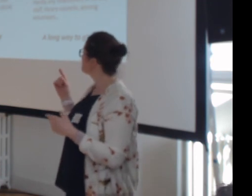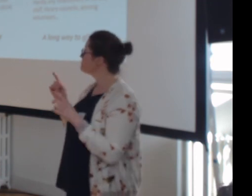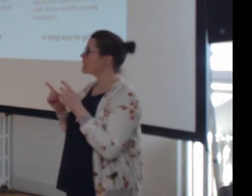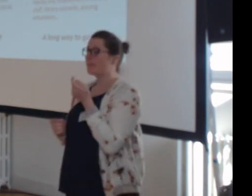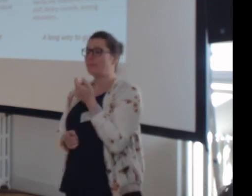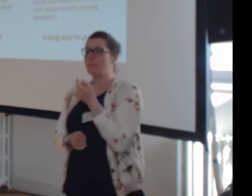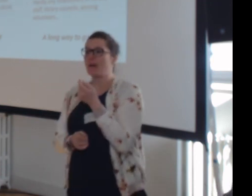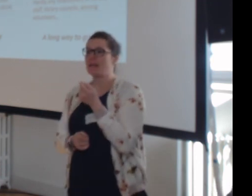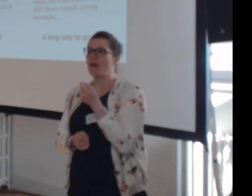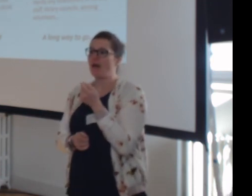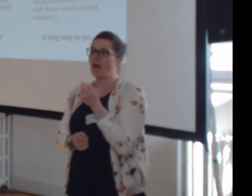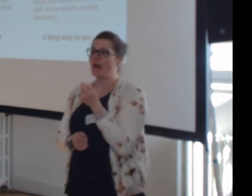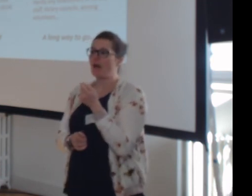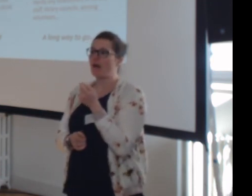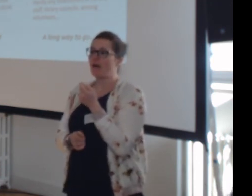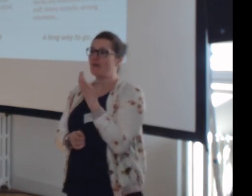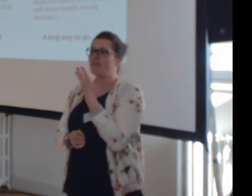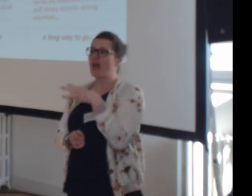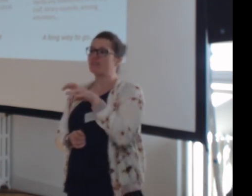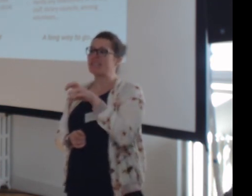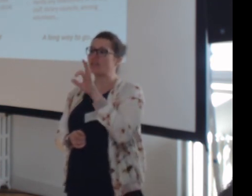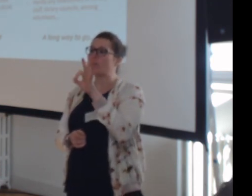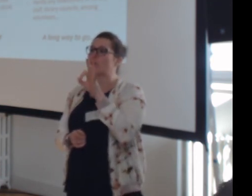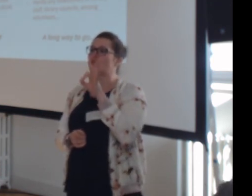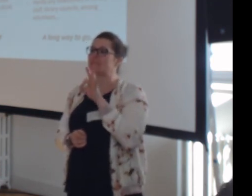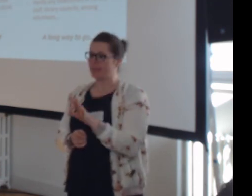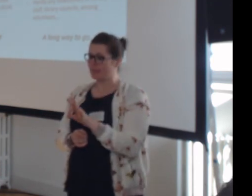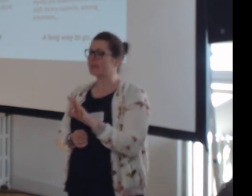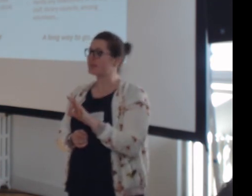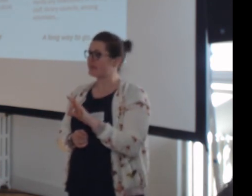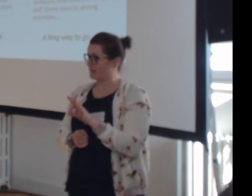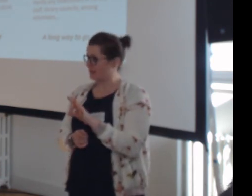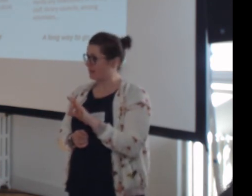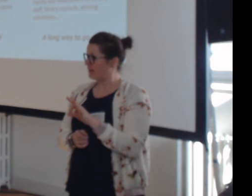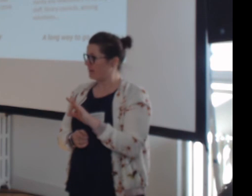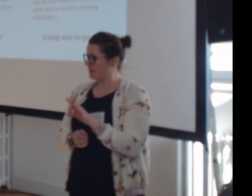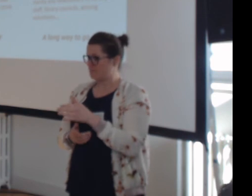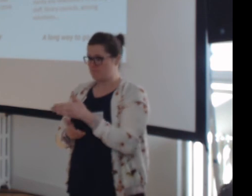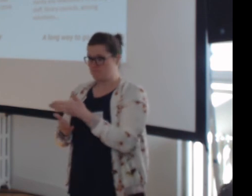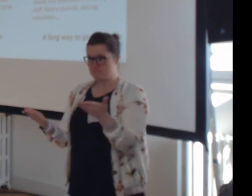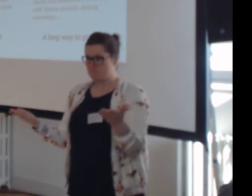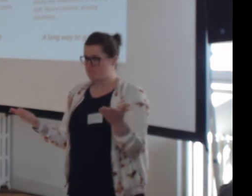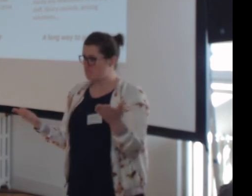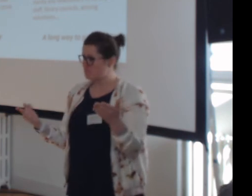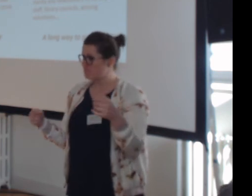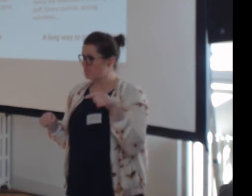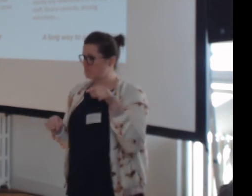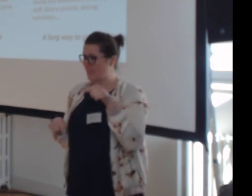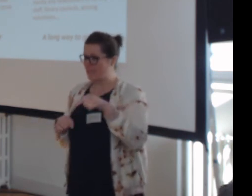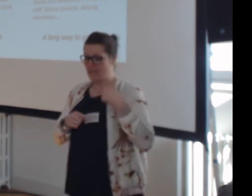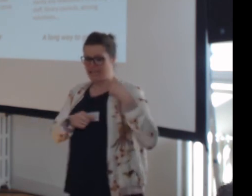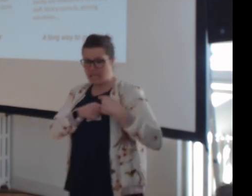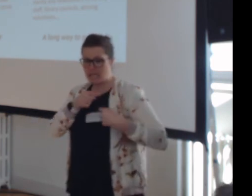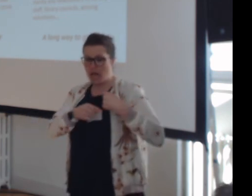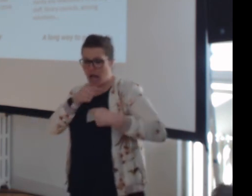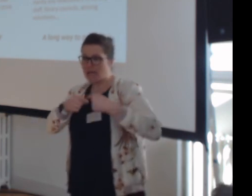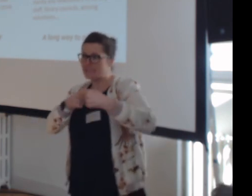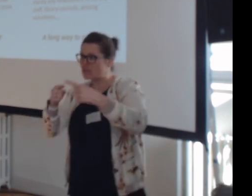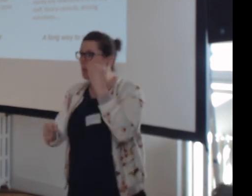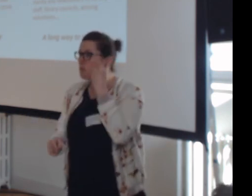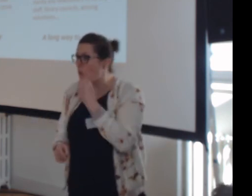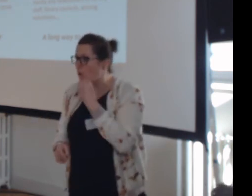almost 35% does not say anything about people who have been living here for generations but who